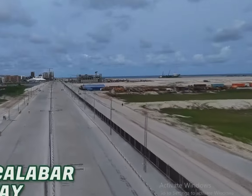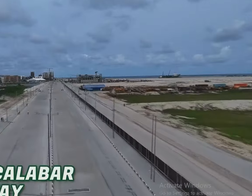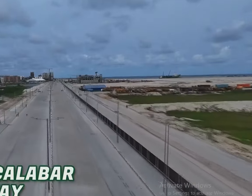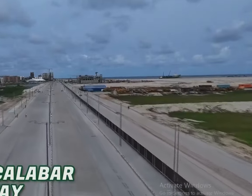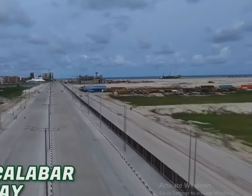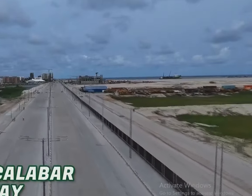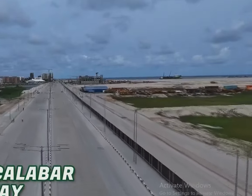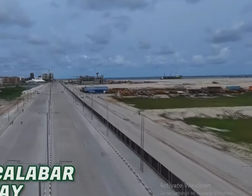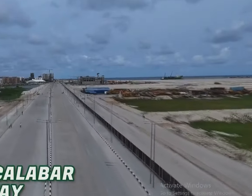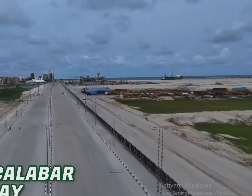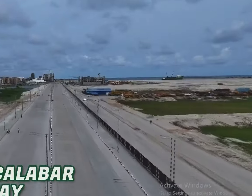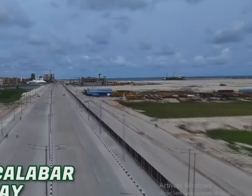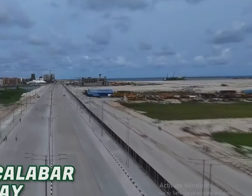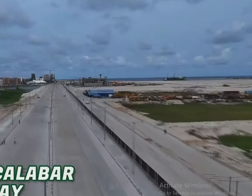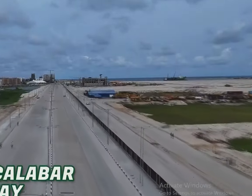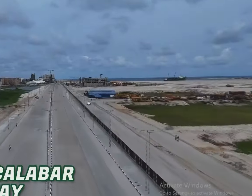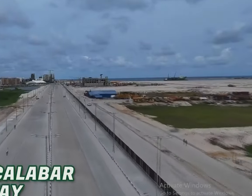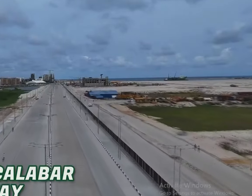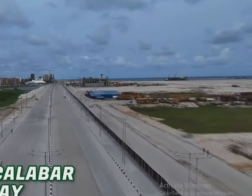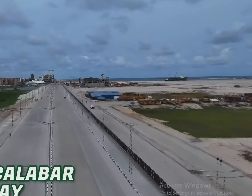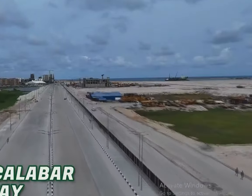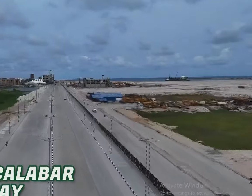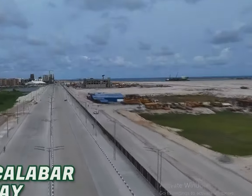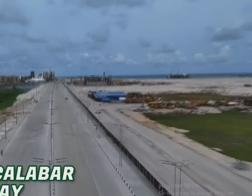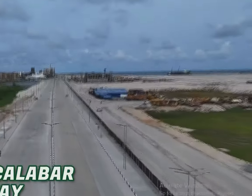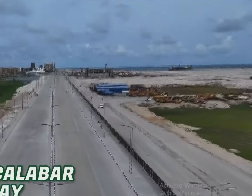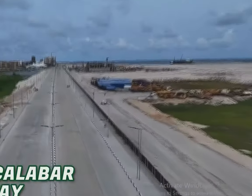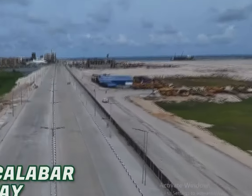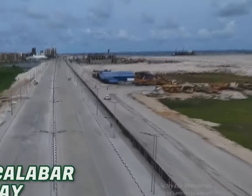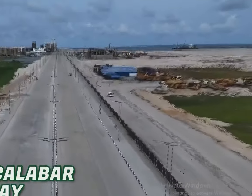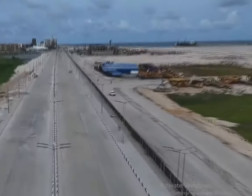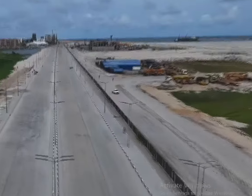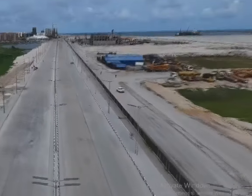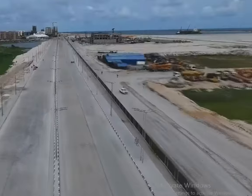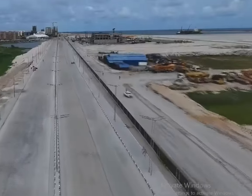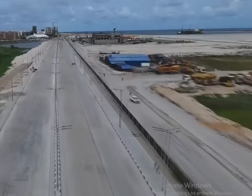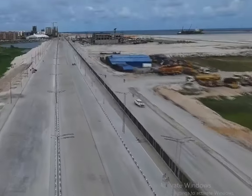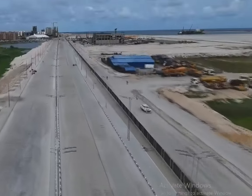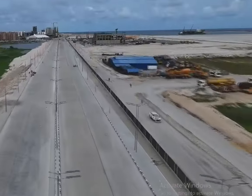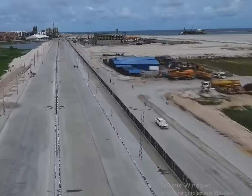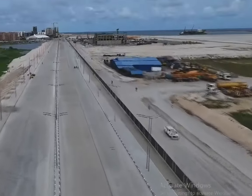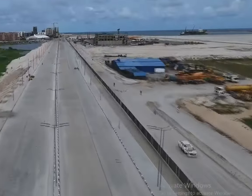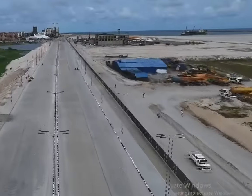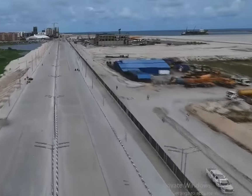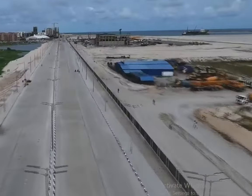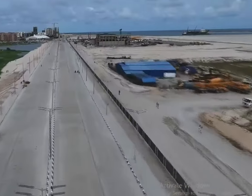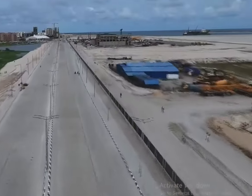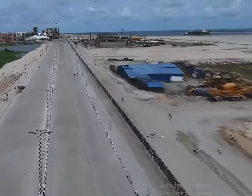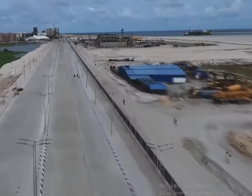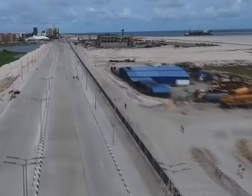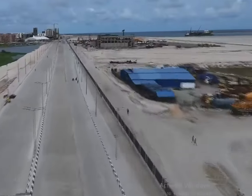our goods from the deep sea port. And we have the